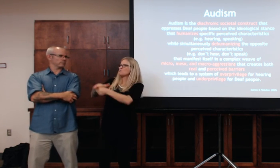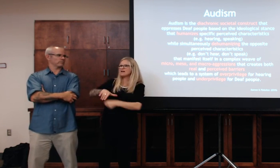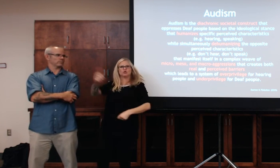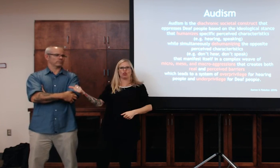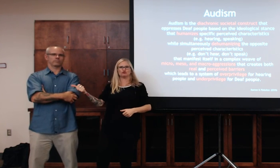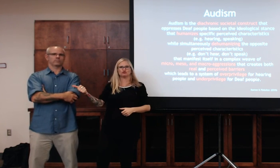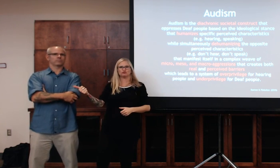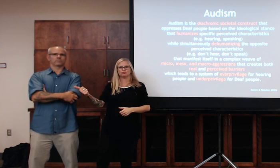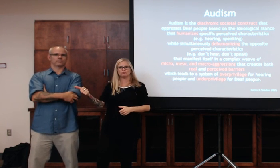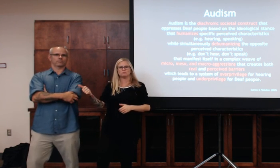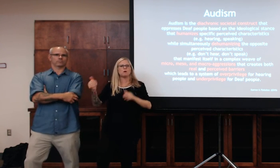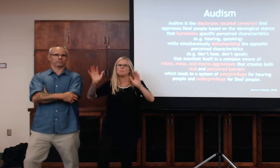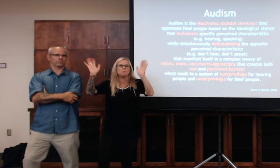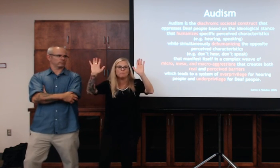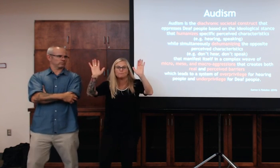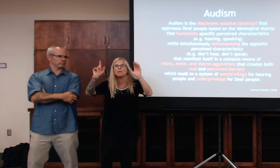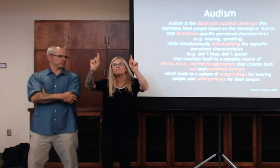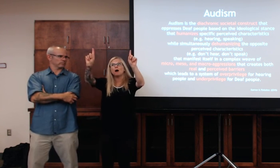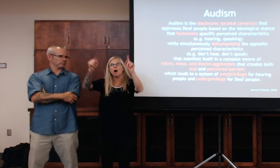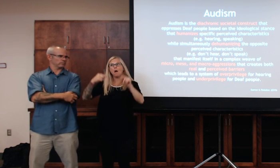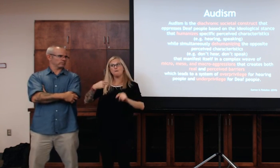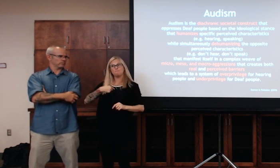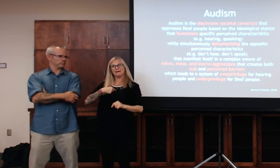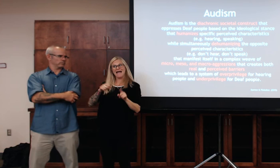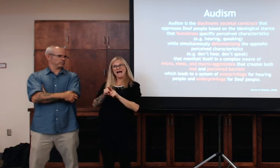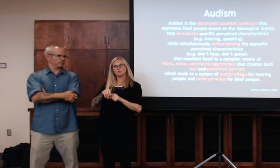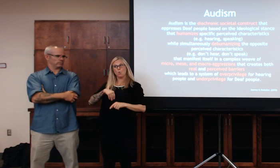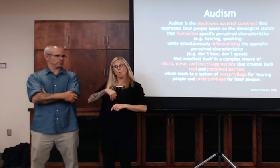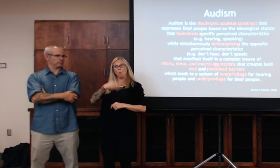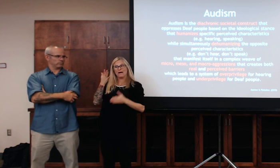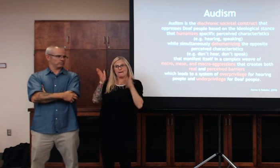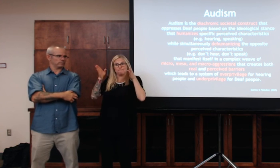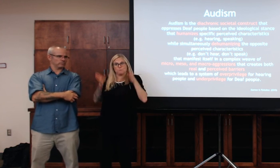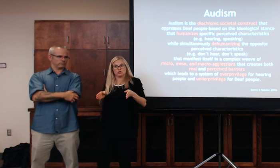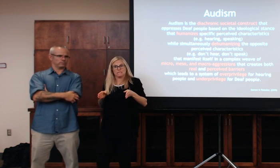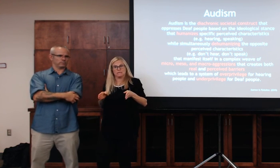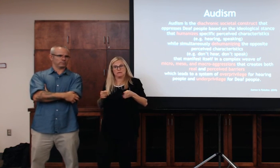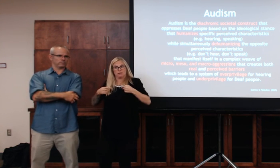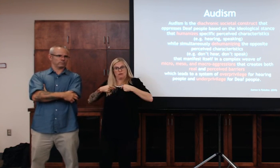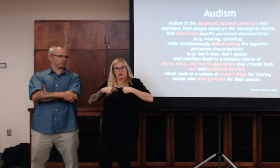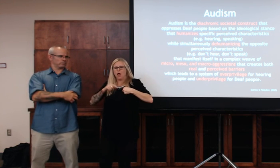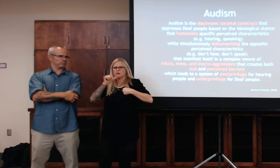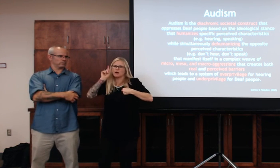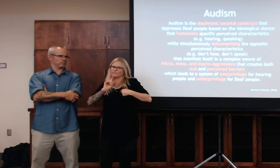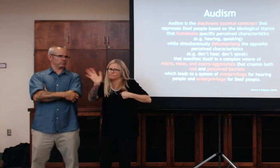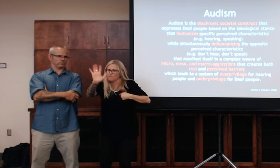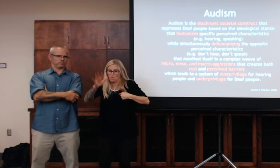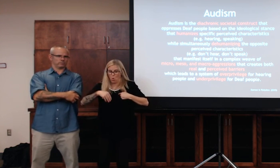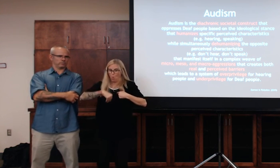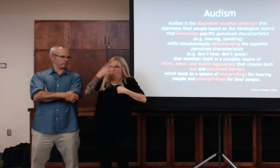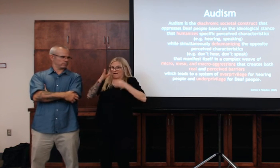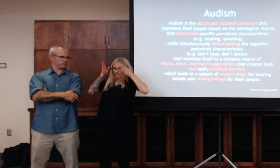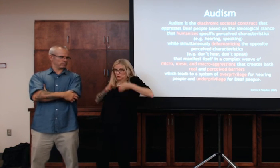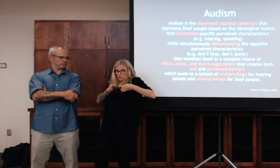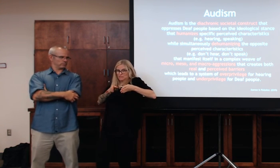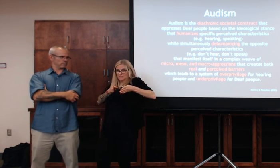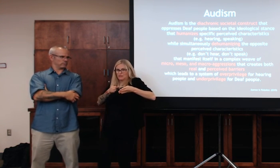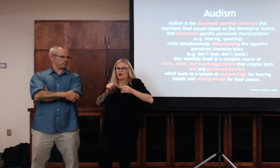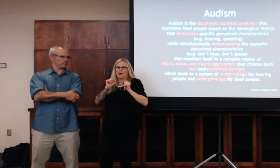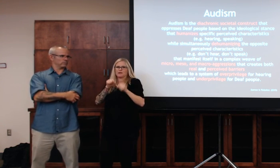oppress others. No, that's not what it means. Myself as a white person, not as a deaf person, but as a white person,